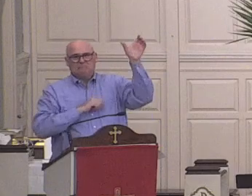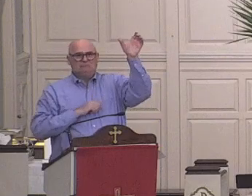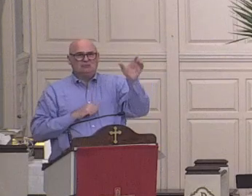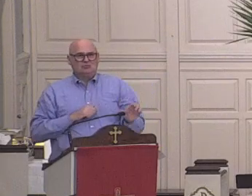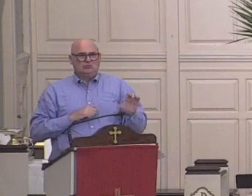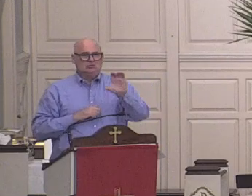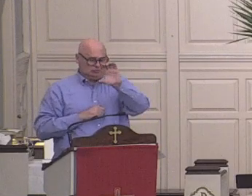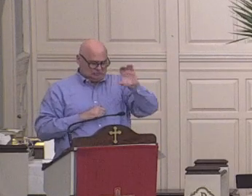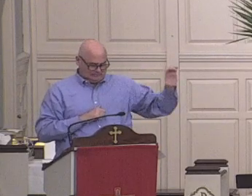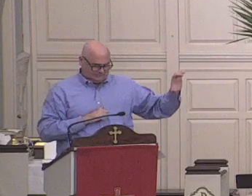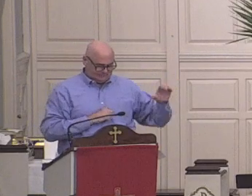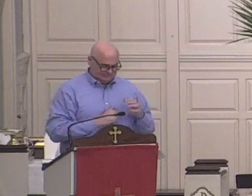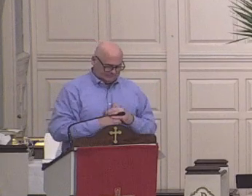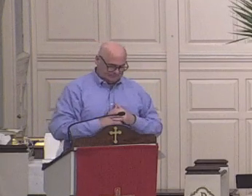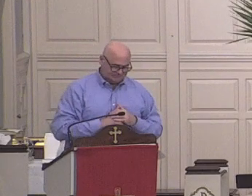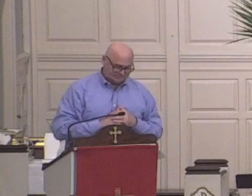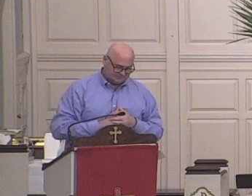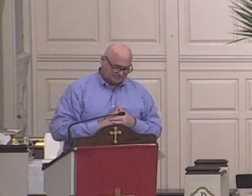carry his cross.